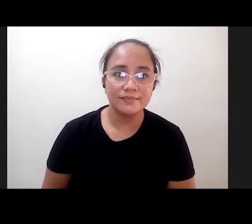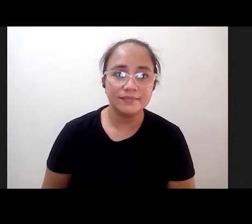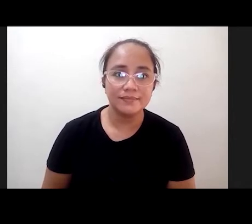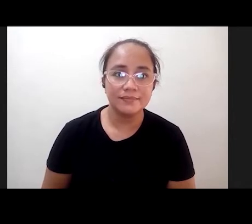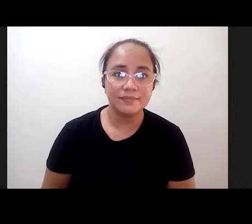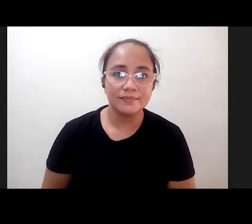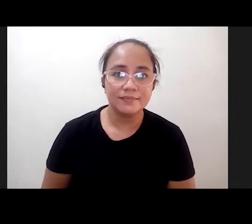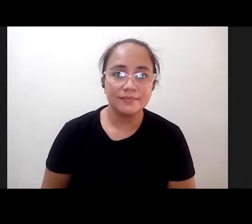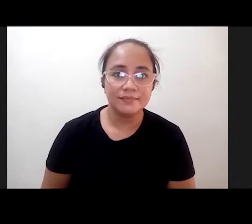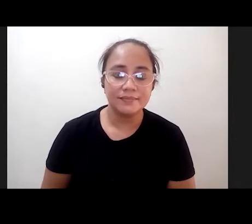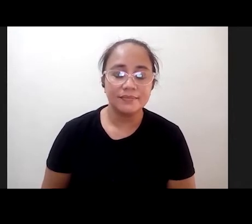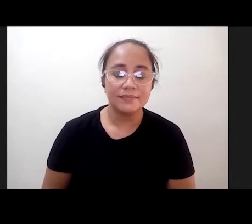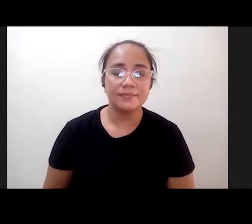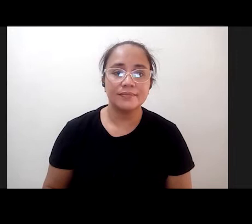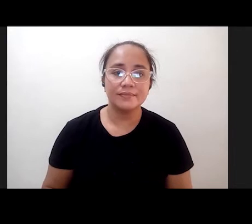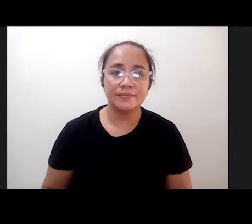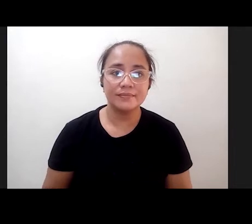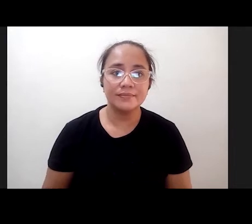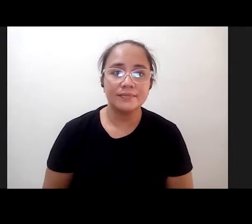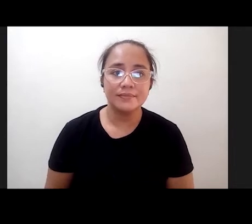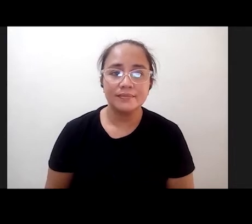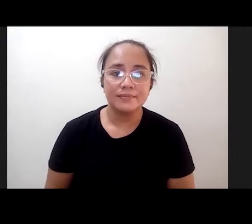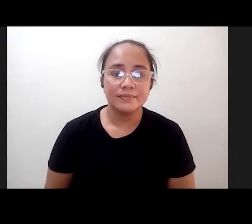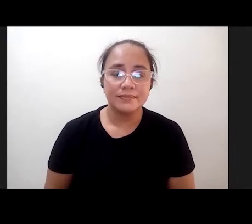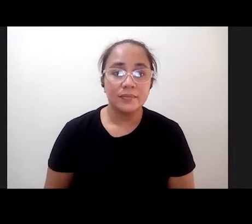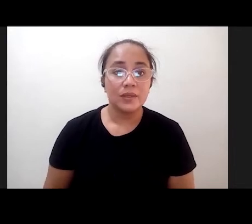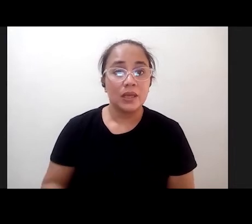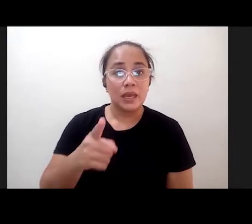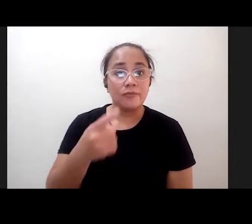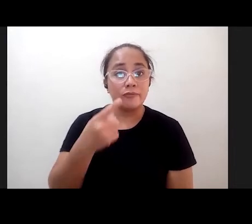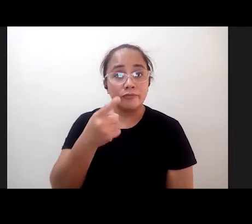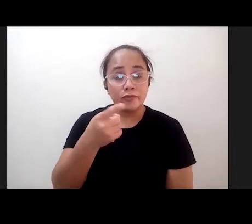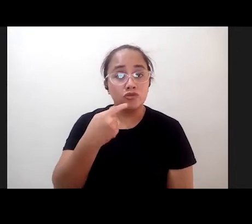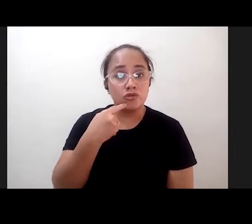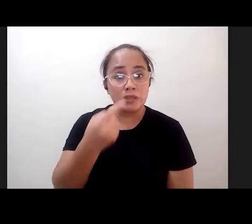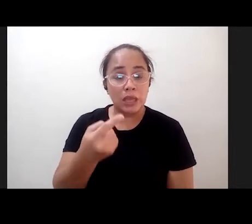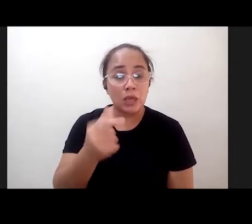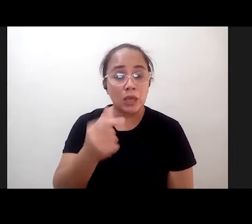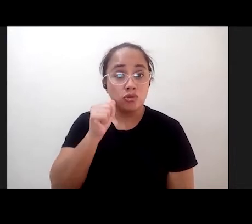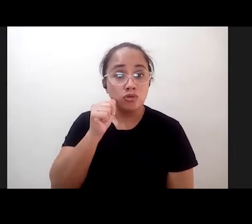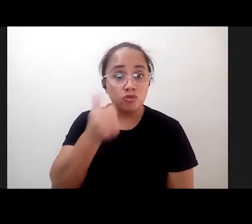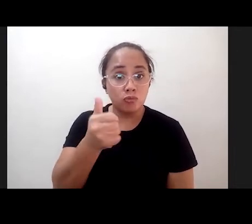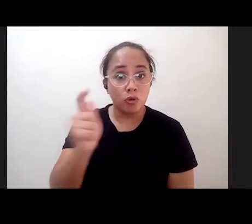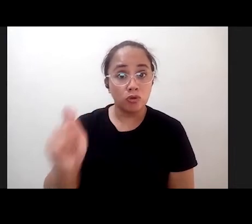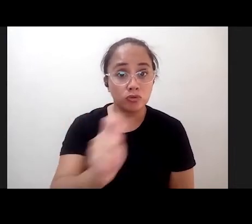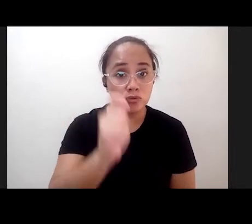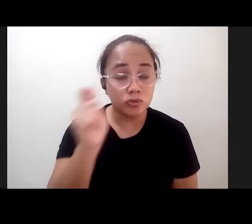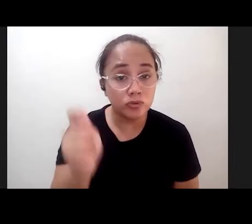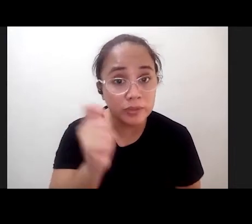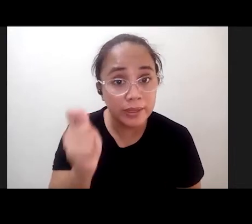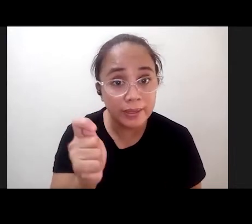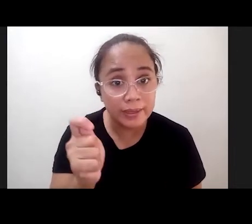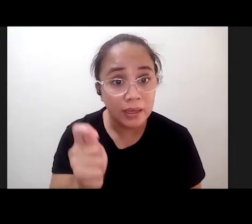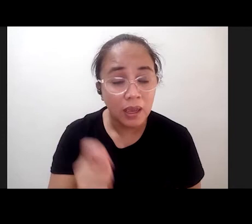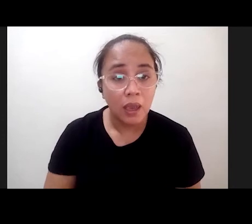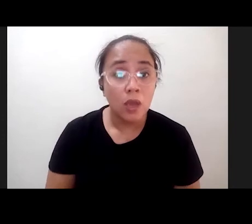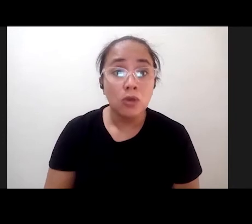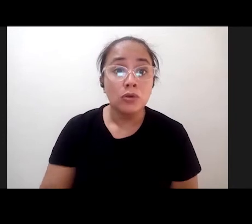So when you say, is tomorrow Tuesday, you don't really know for sure.